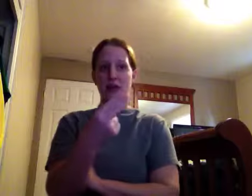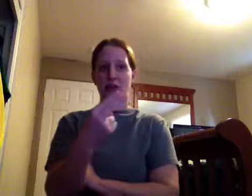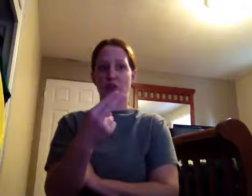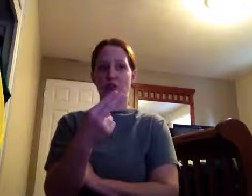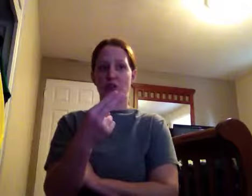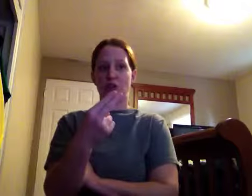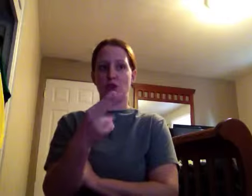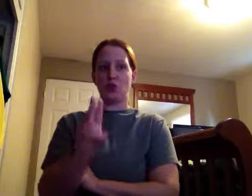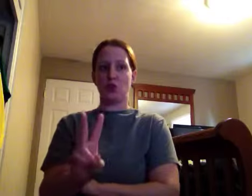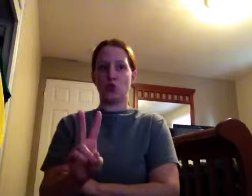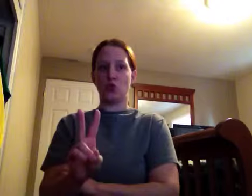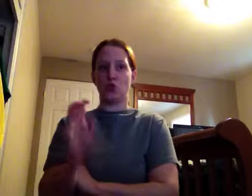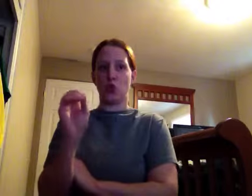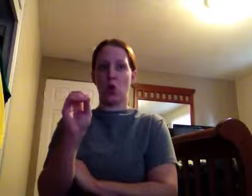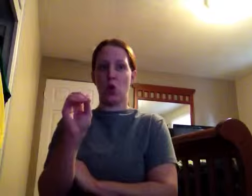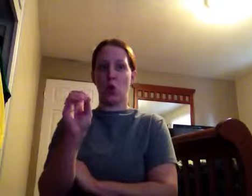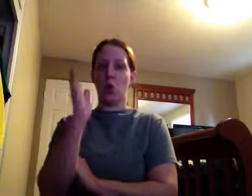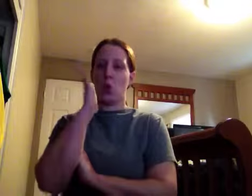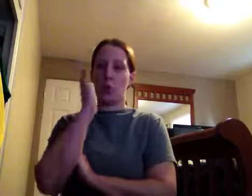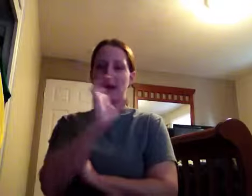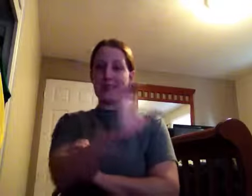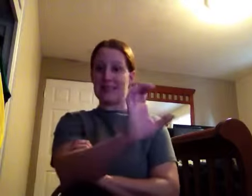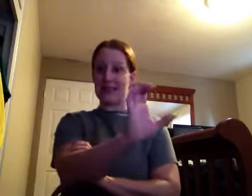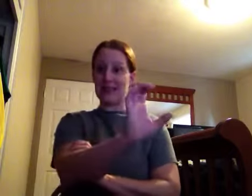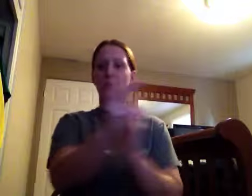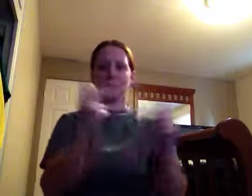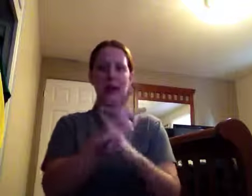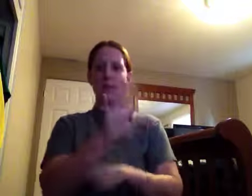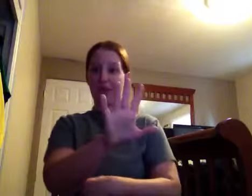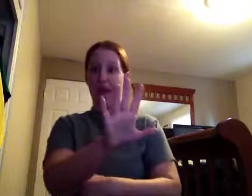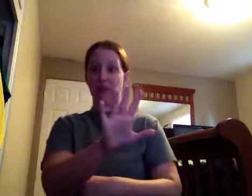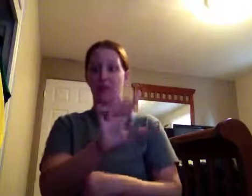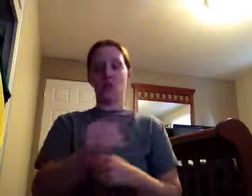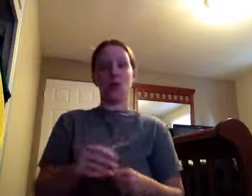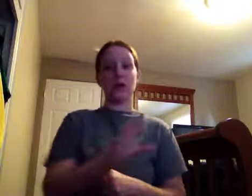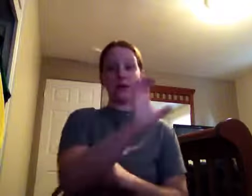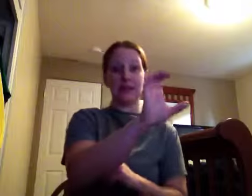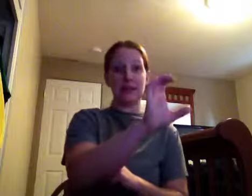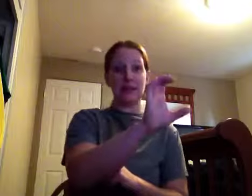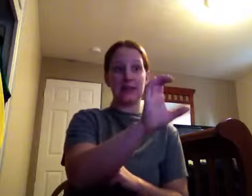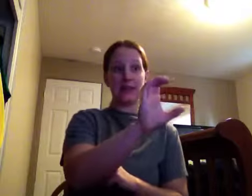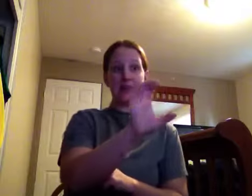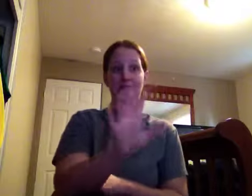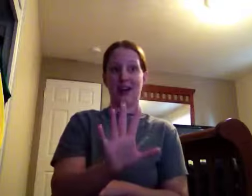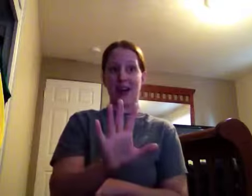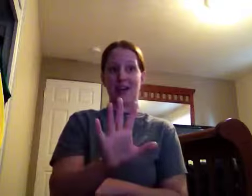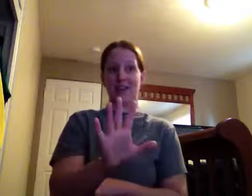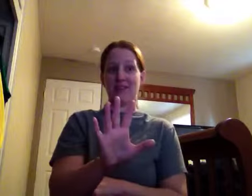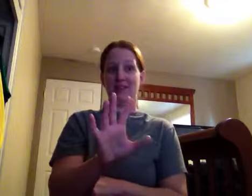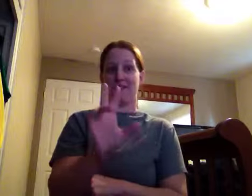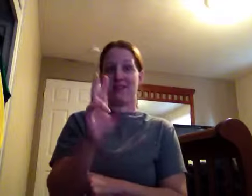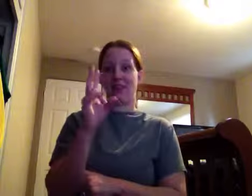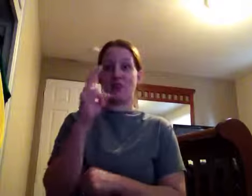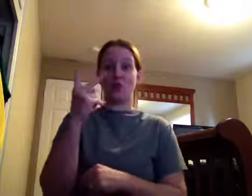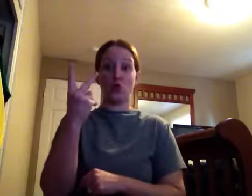1 times 5, so that works. So it works for carbon. What's 2 times 5? It's 10. There's not a 10